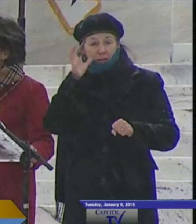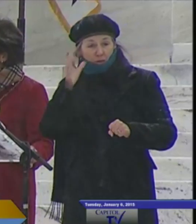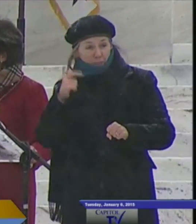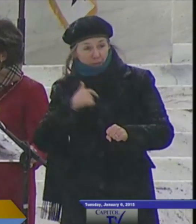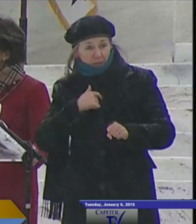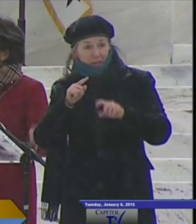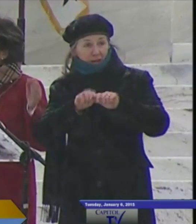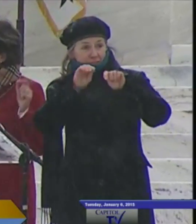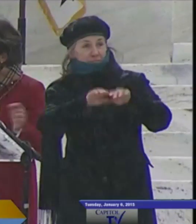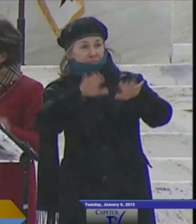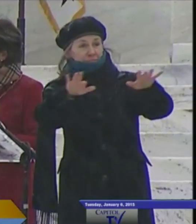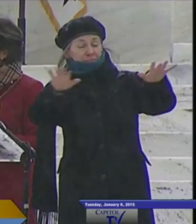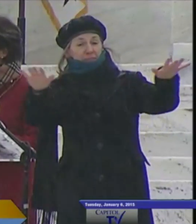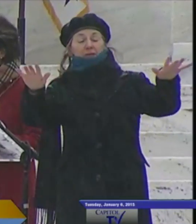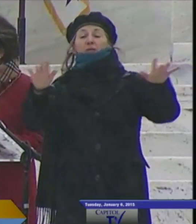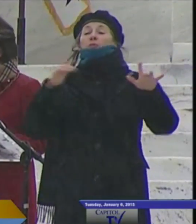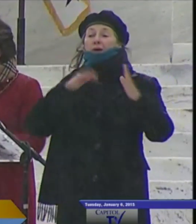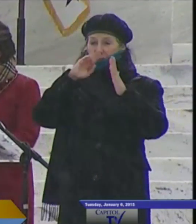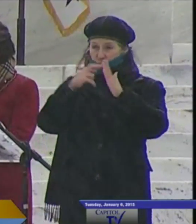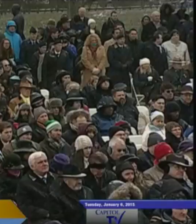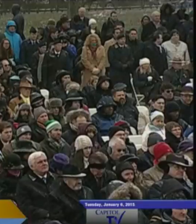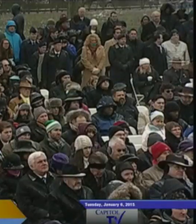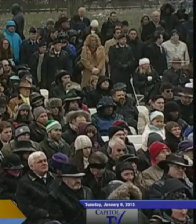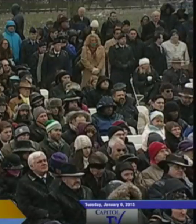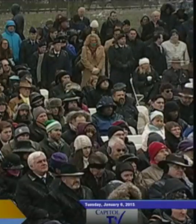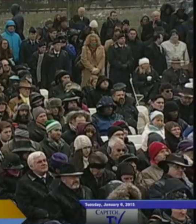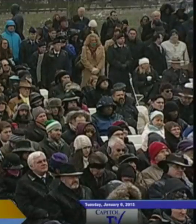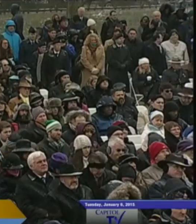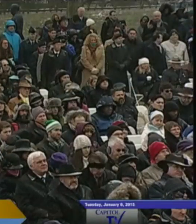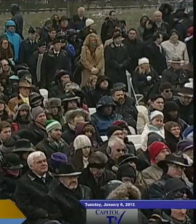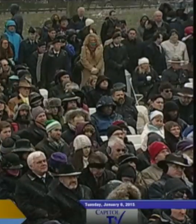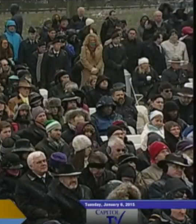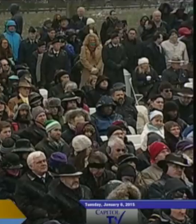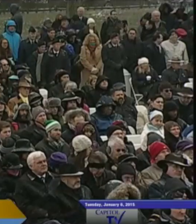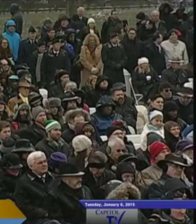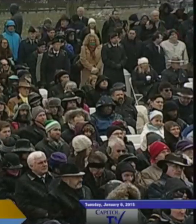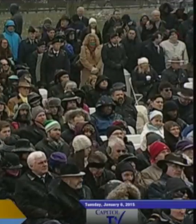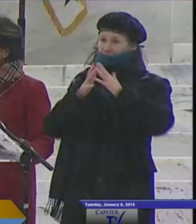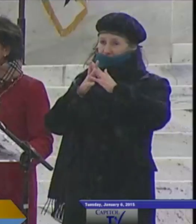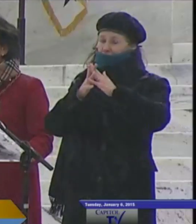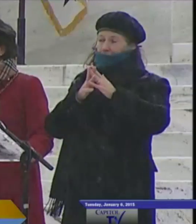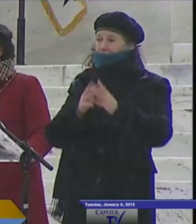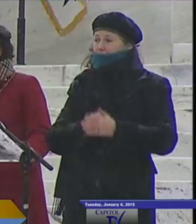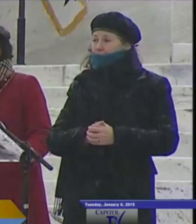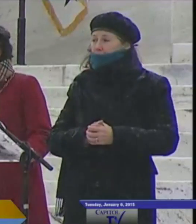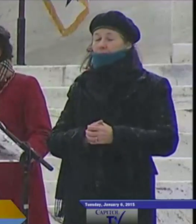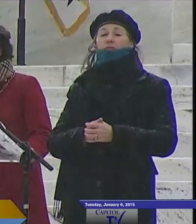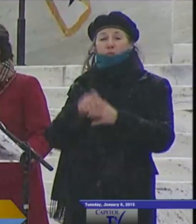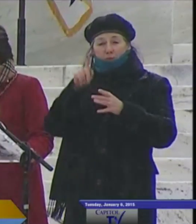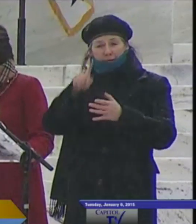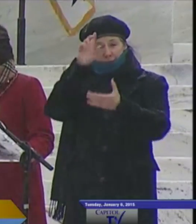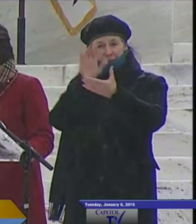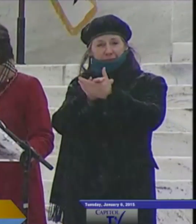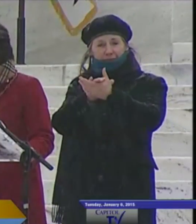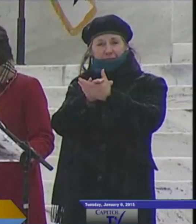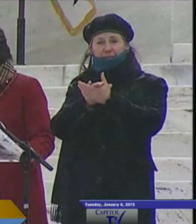far beyond has a role to play in this comeback. Most important, we have to believe. We